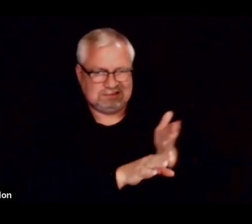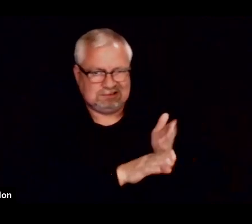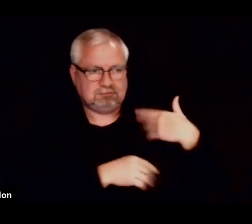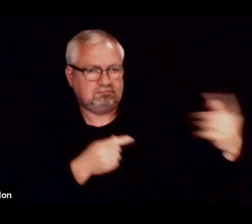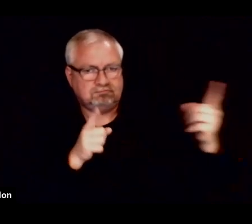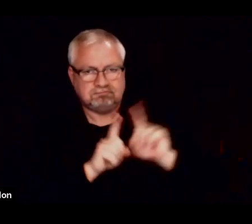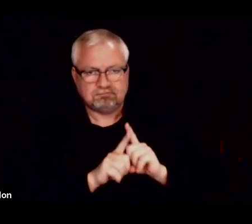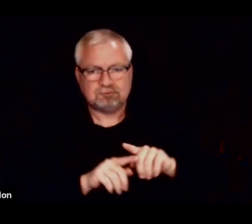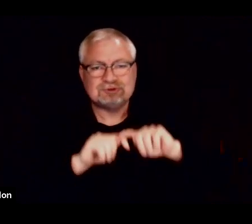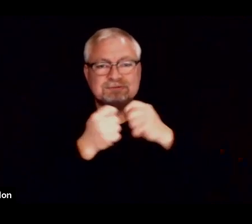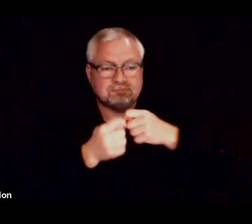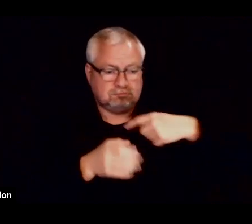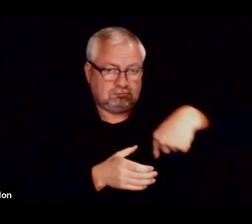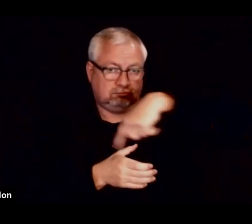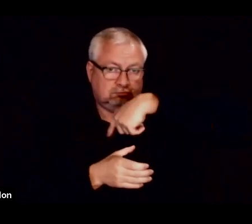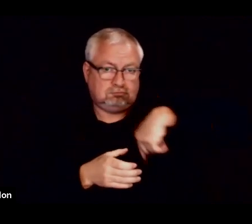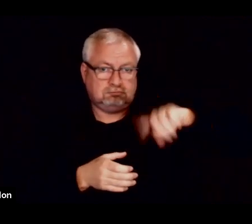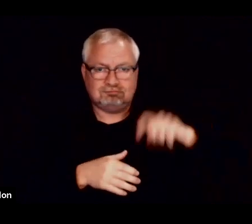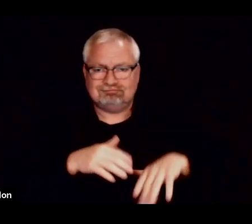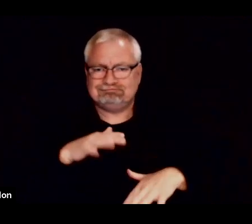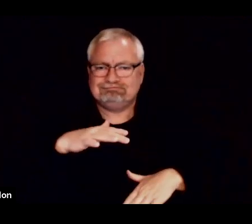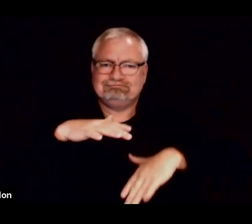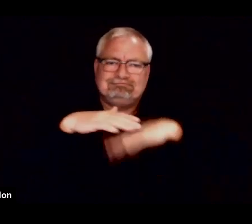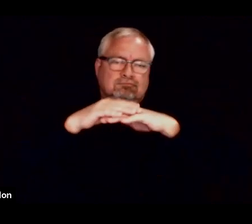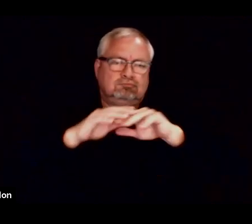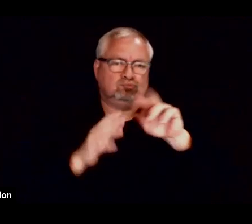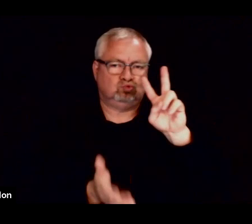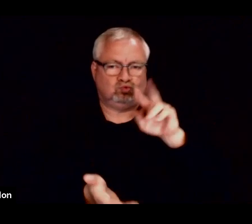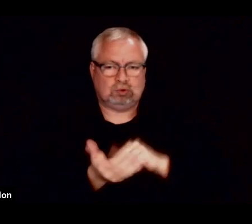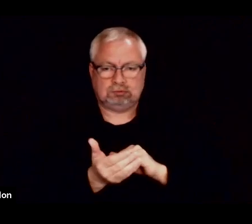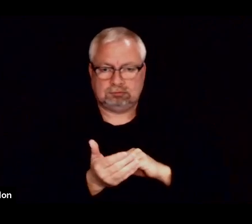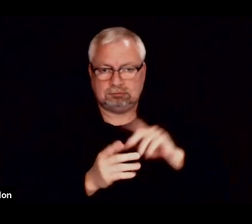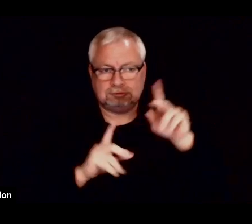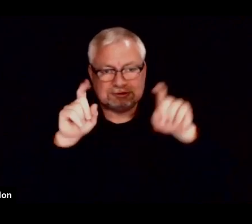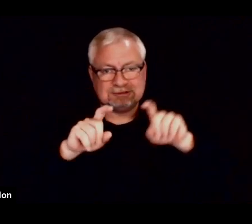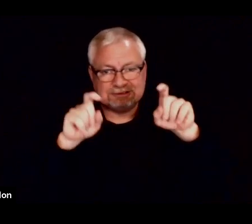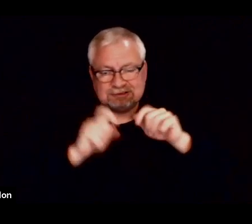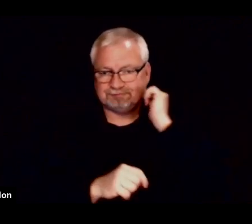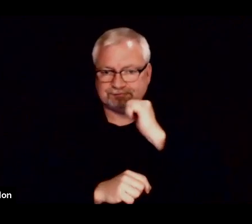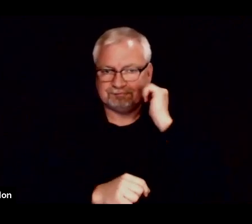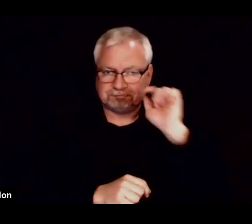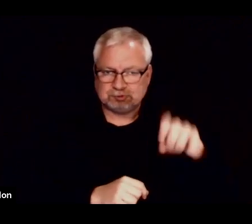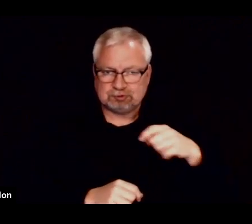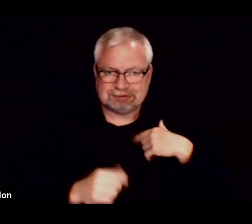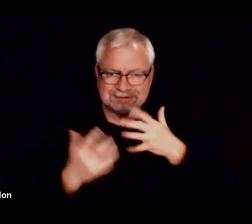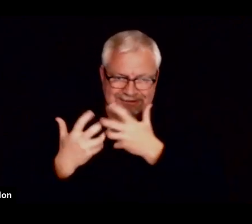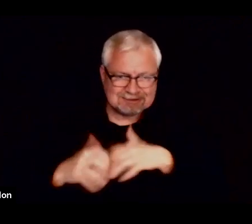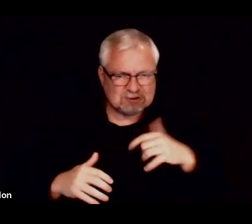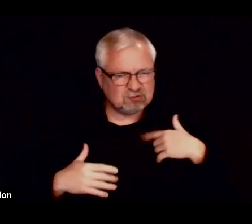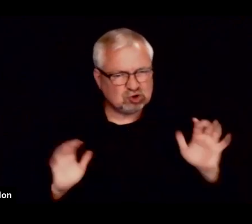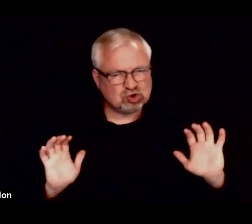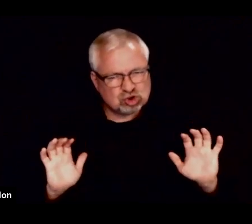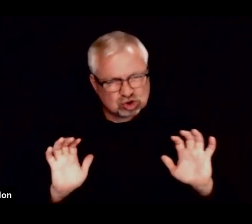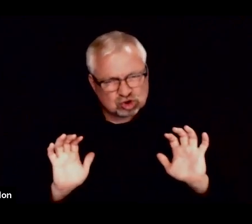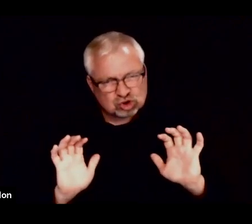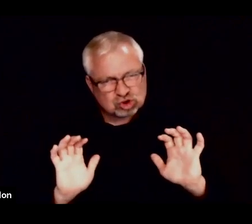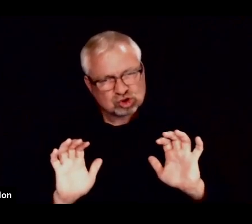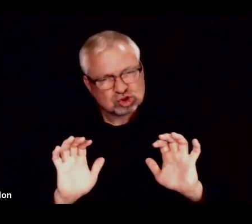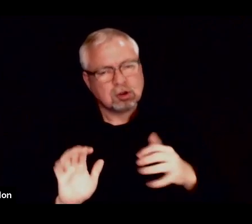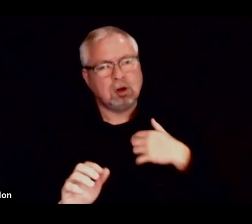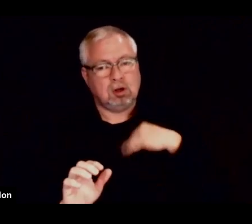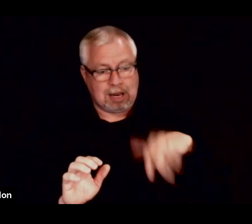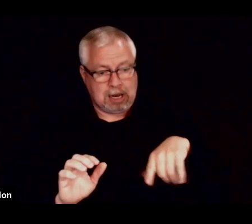2,000 people each day. And during this month, we've had a real push thanks to the work of the